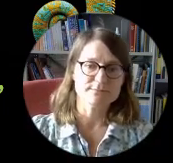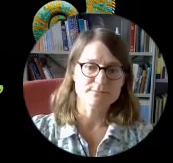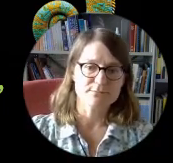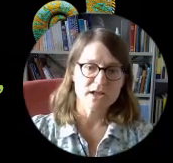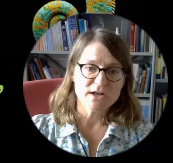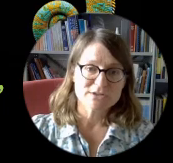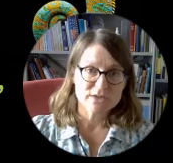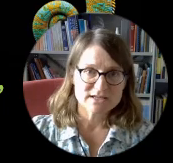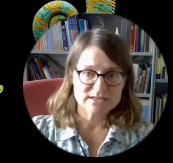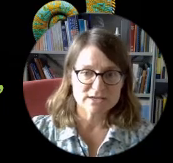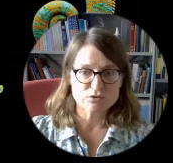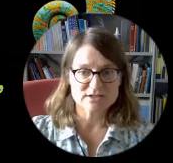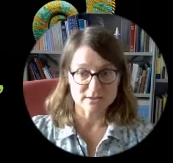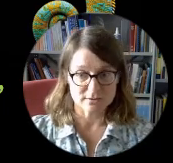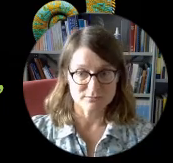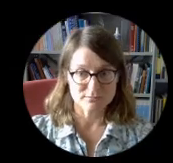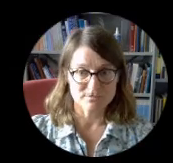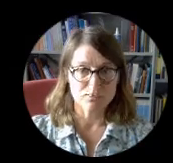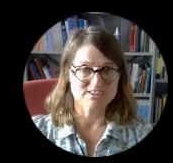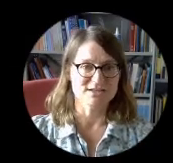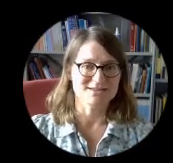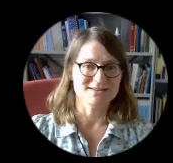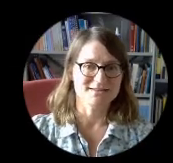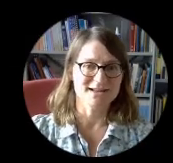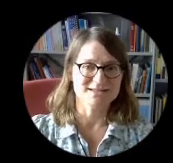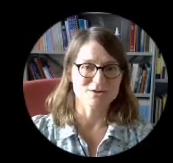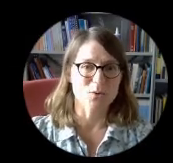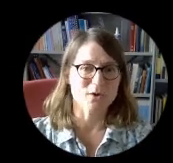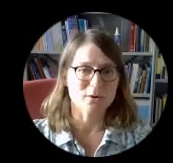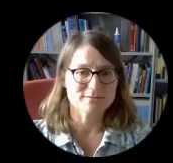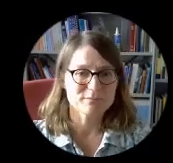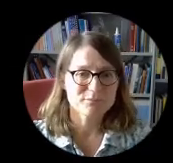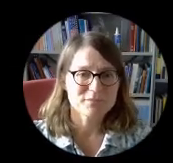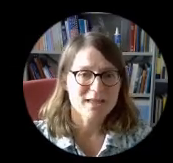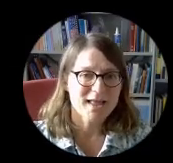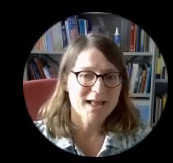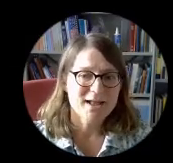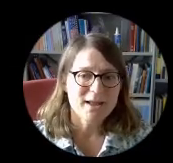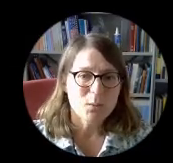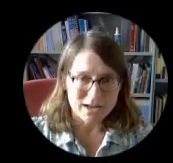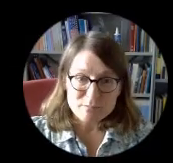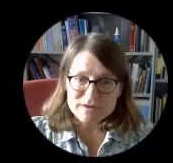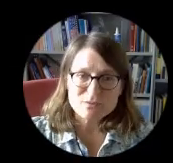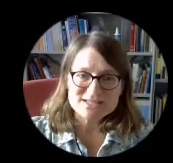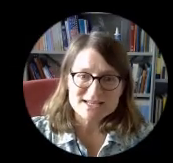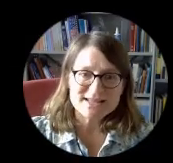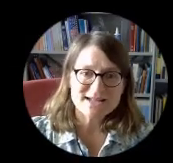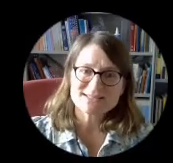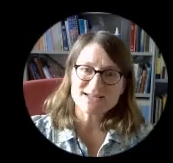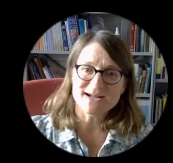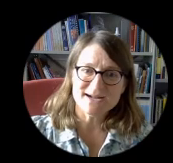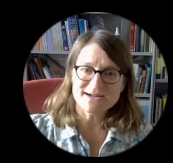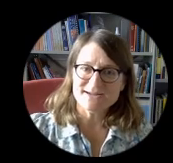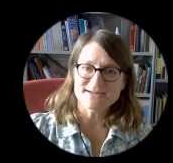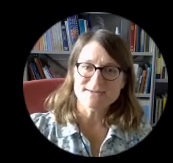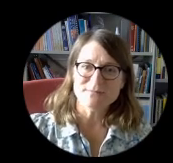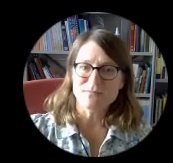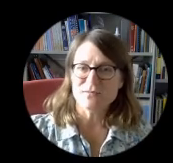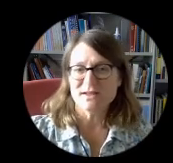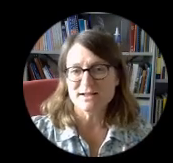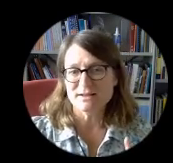language. So that is an interesting question that is going on. Well, in brief, we see that